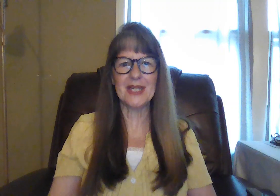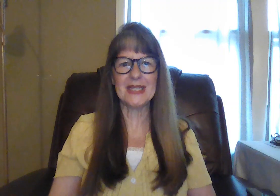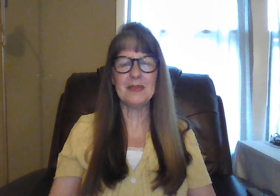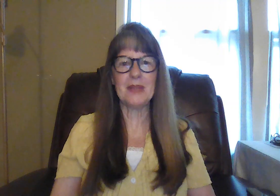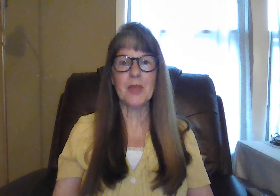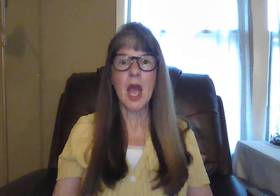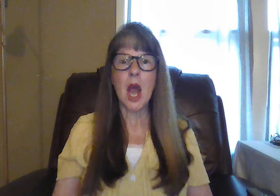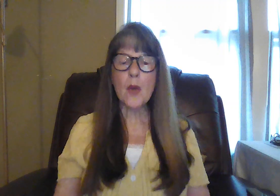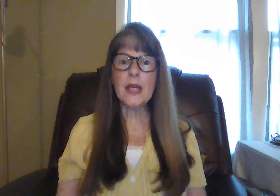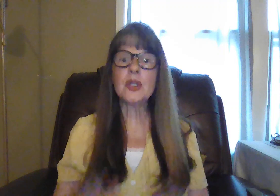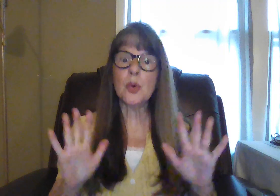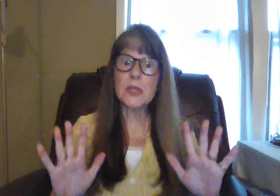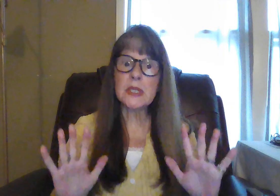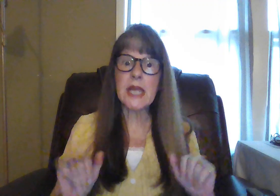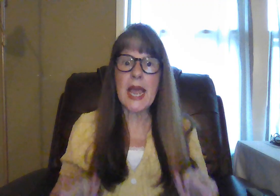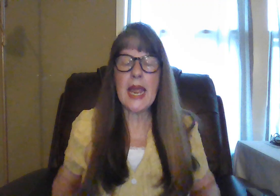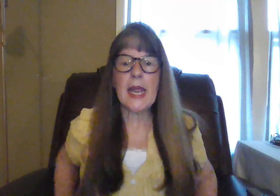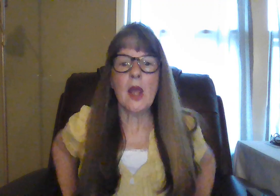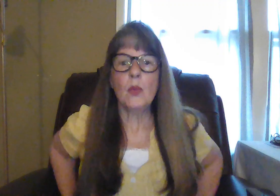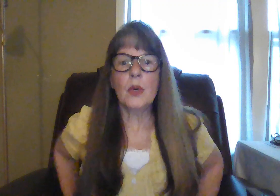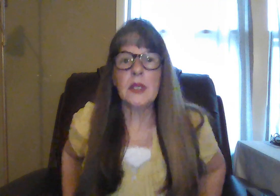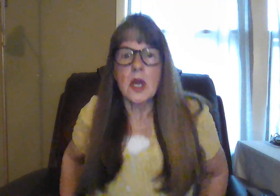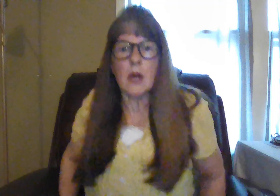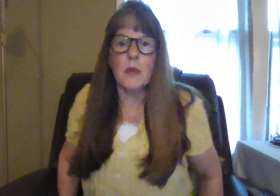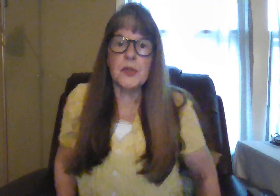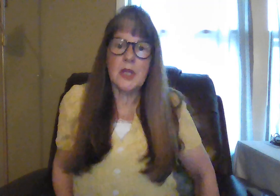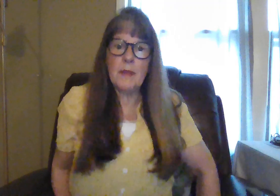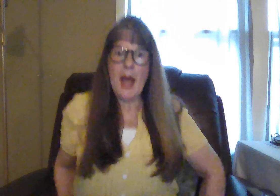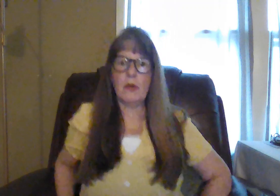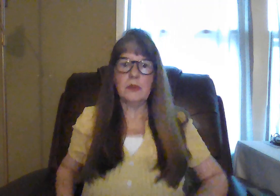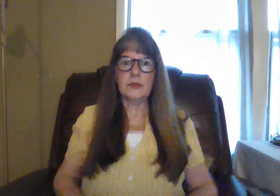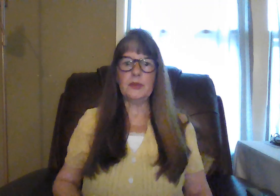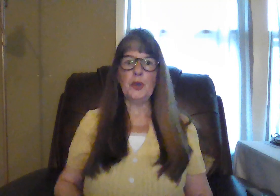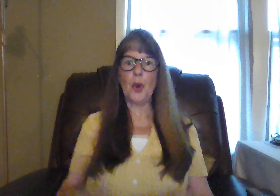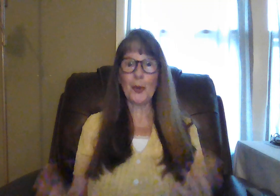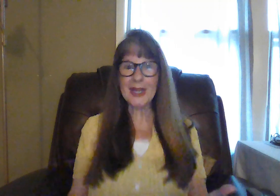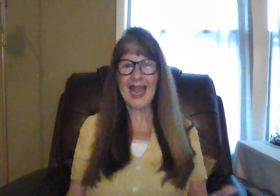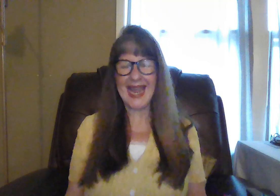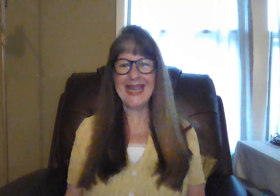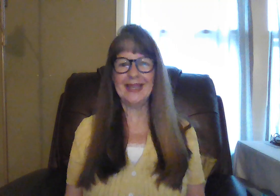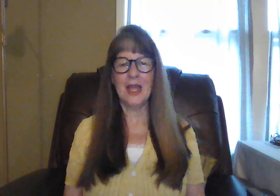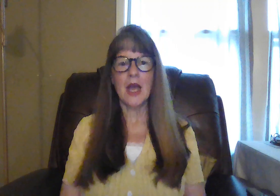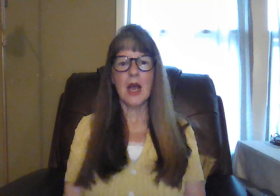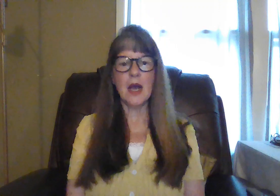see me. Okay, so today we're going to talk mostly about, hurricane